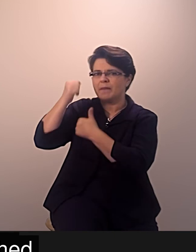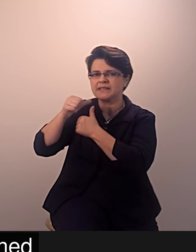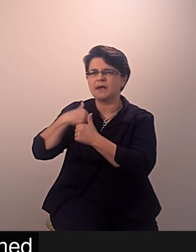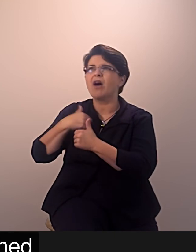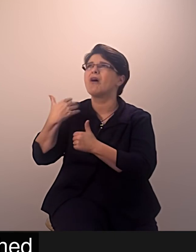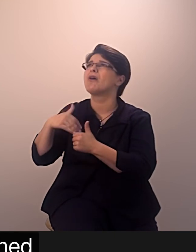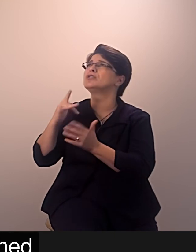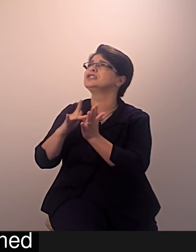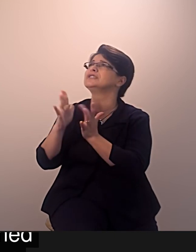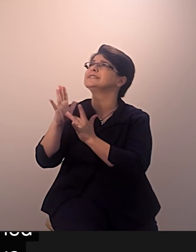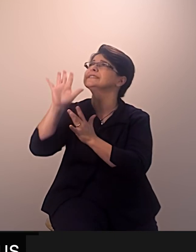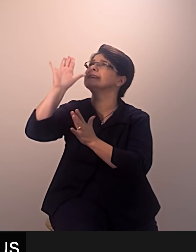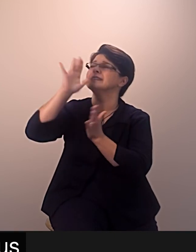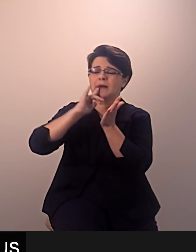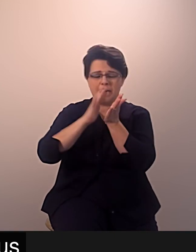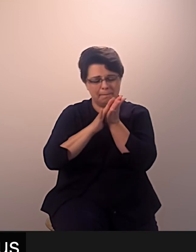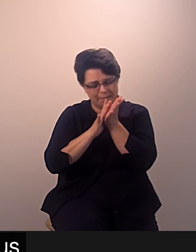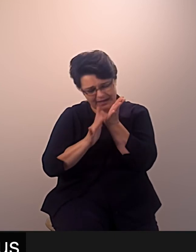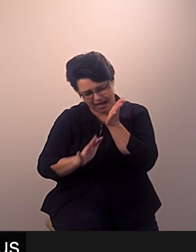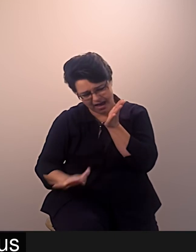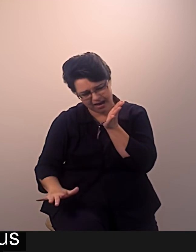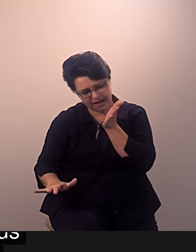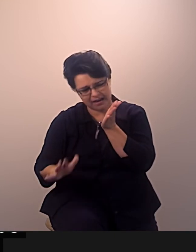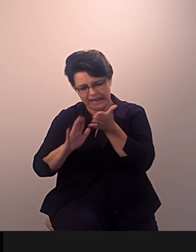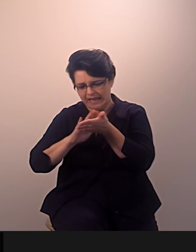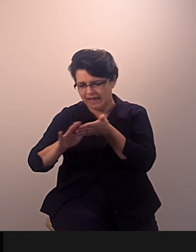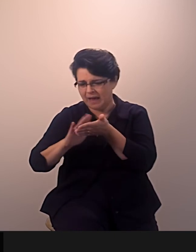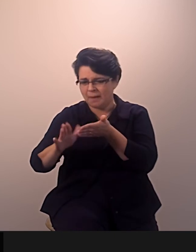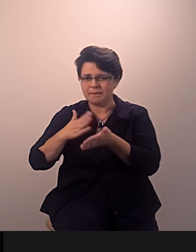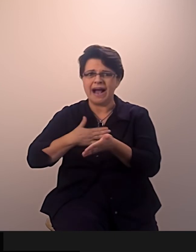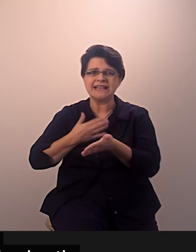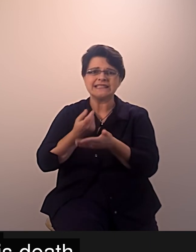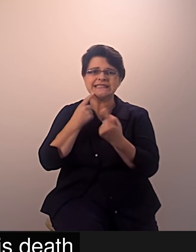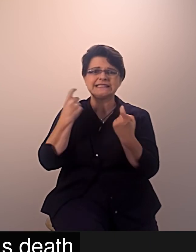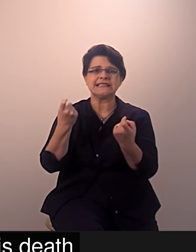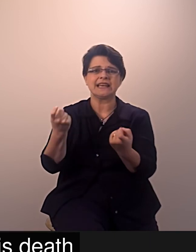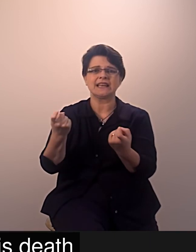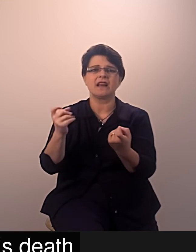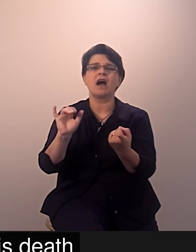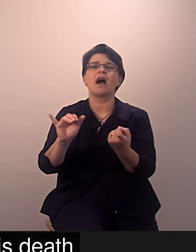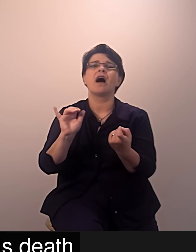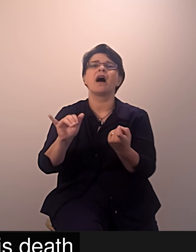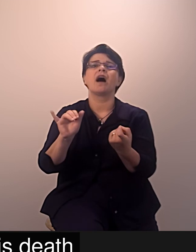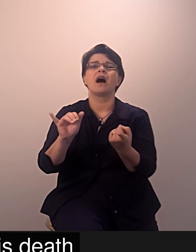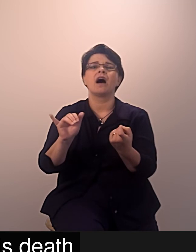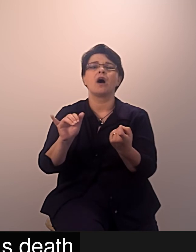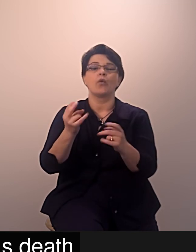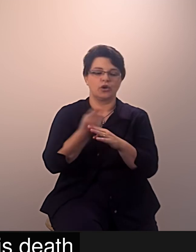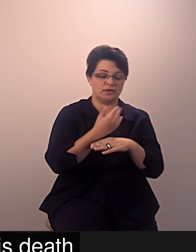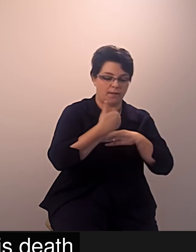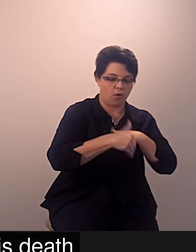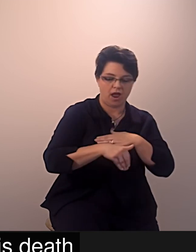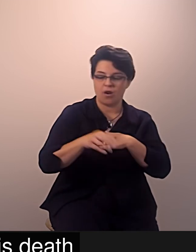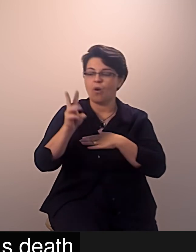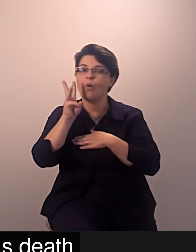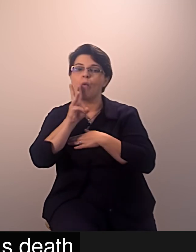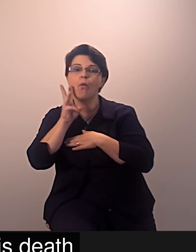cleanse us from sin. We remember His death in this way until He comes back again.